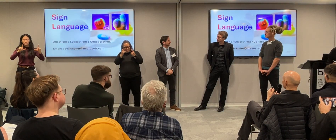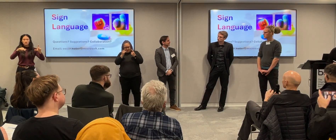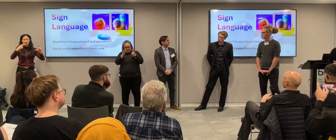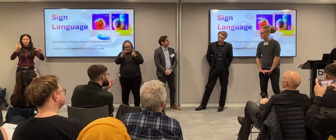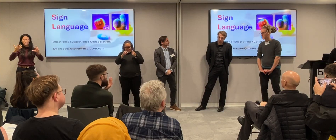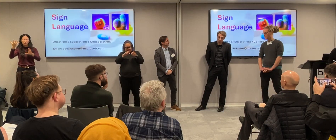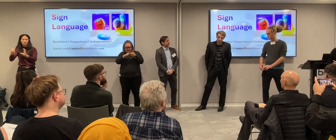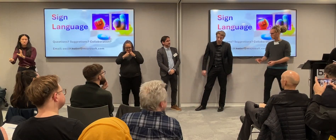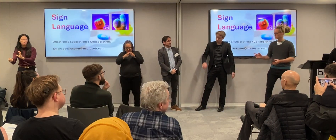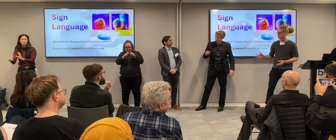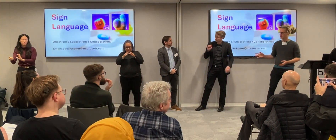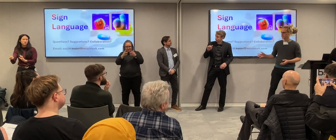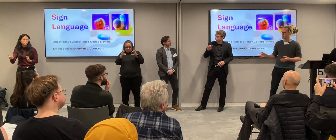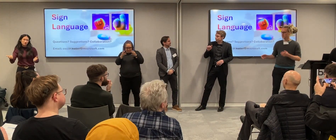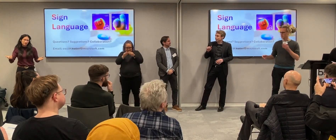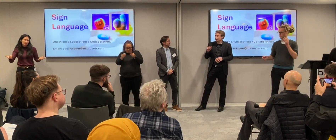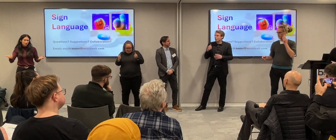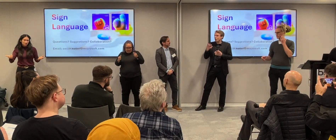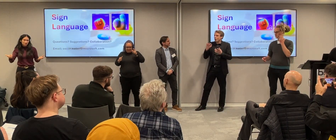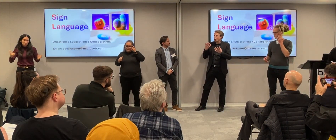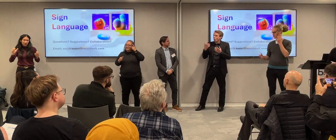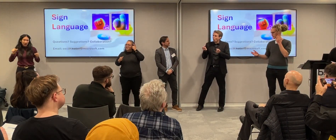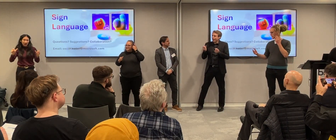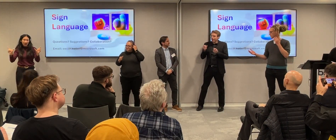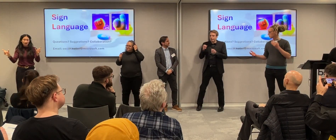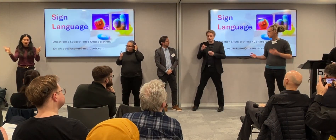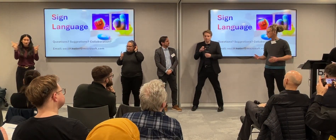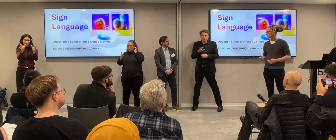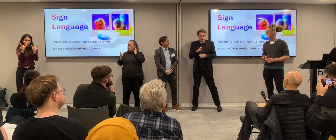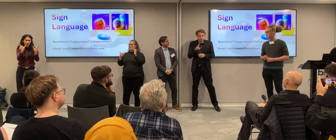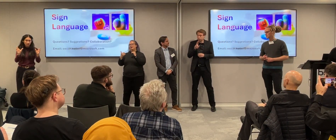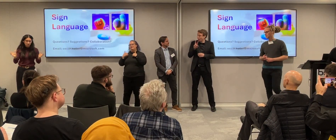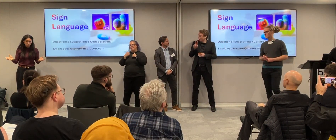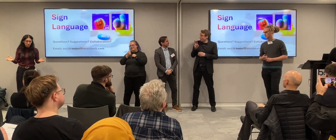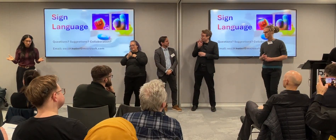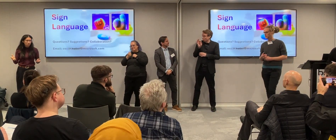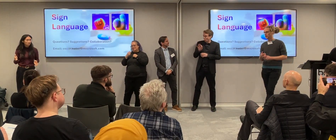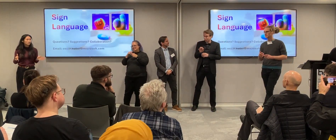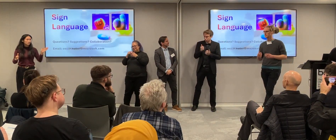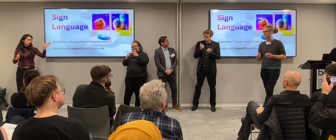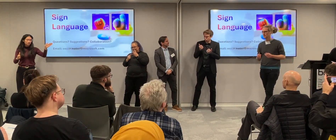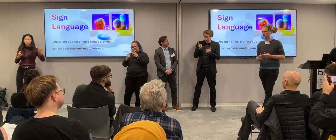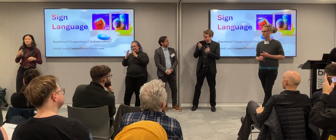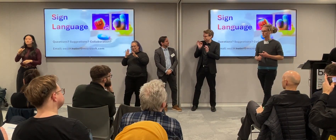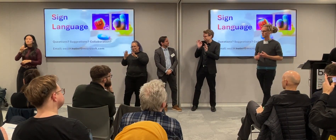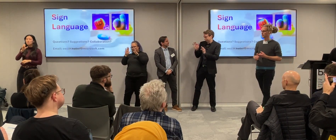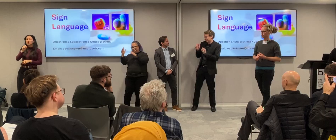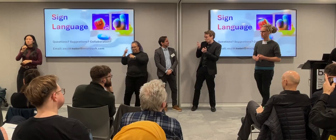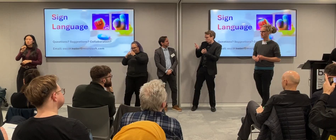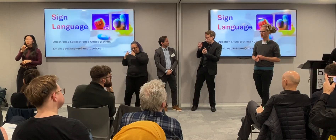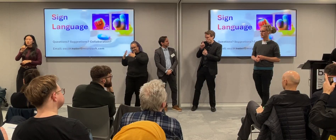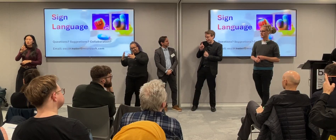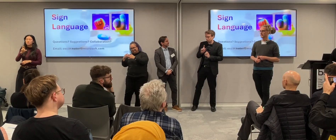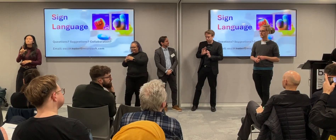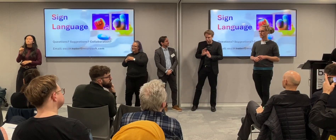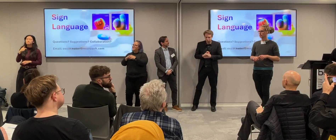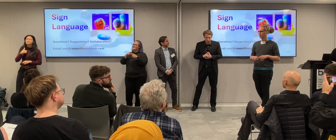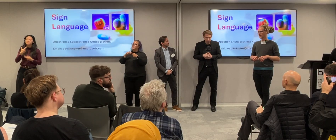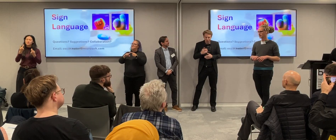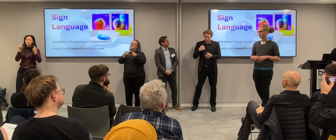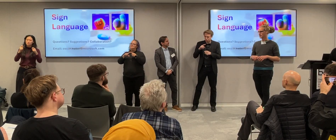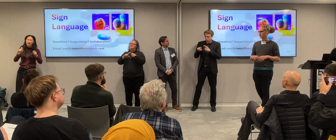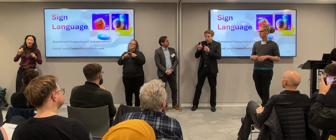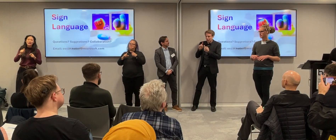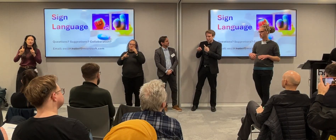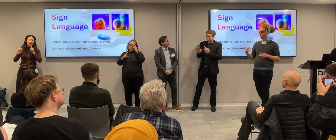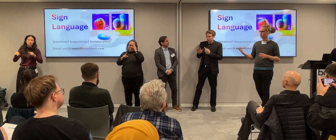issue. Yeah. So there are a couple of questions, and I think they are great questions. So I'll try to answer them. So the first thing is like